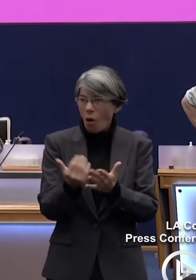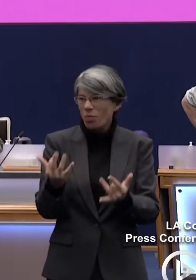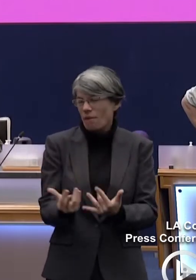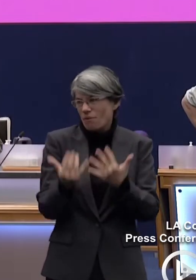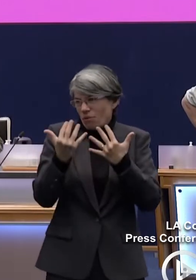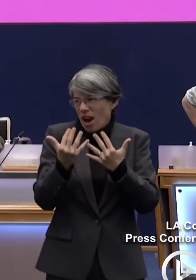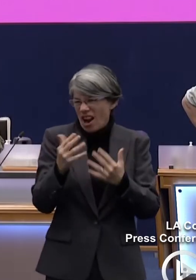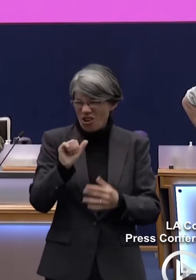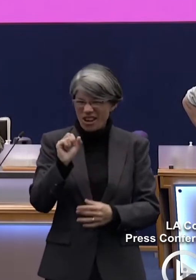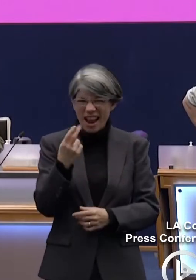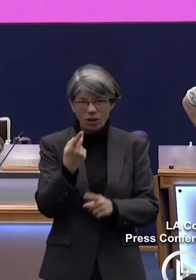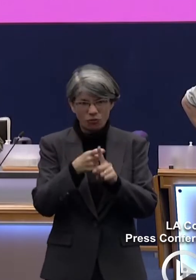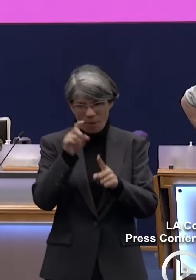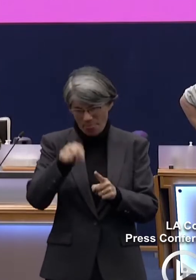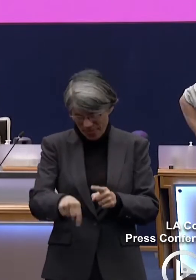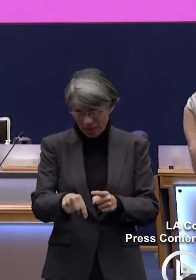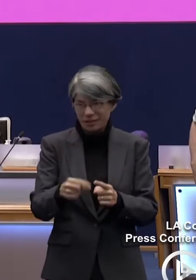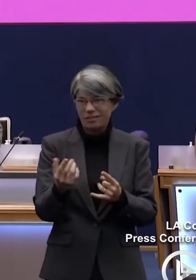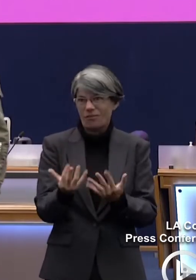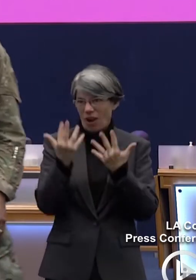and debris from this fire.